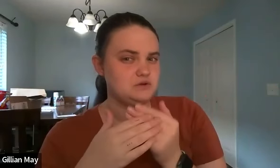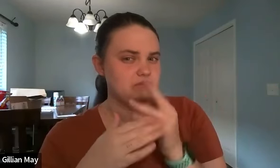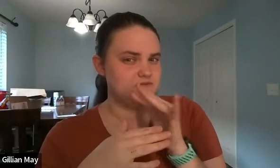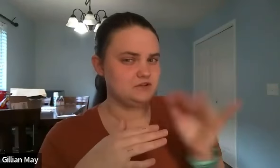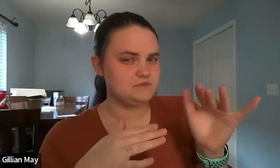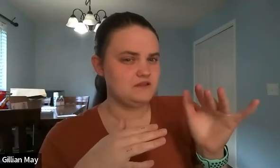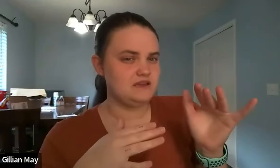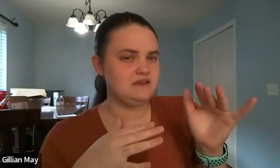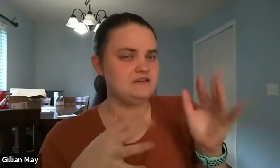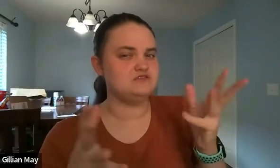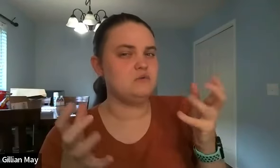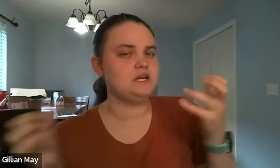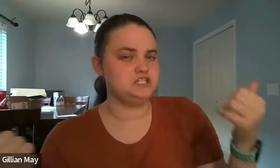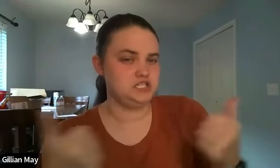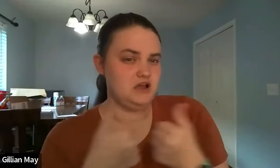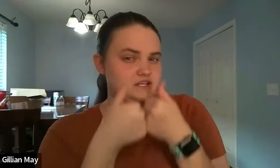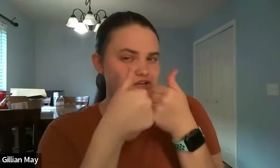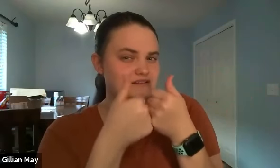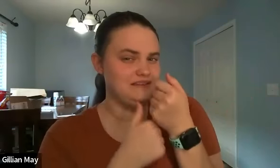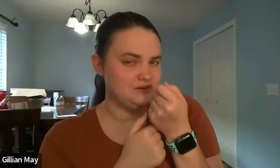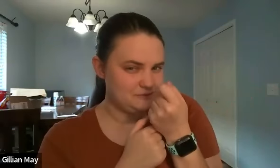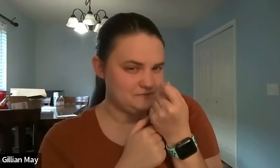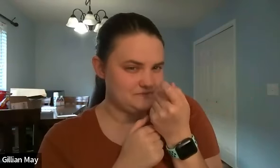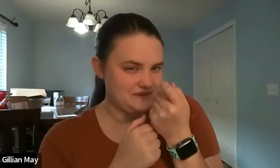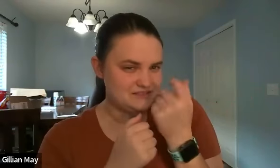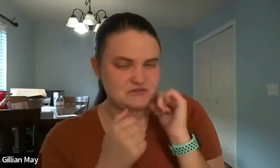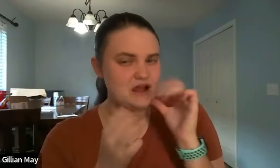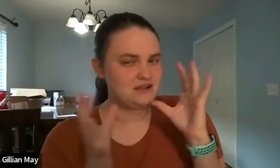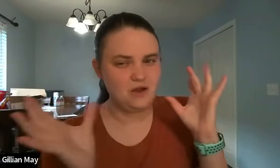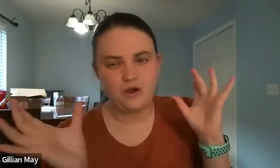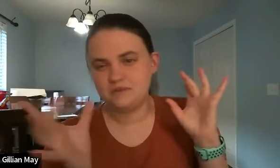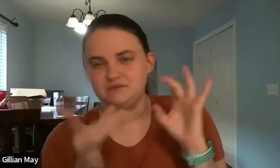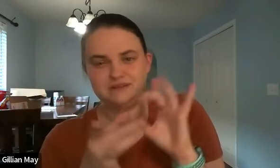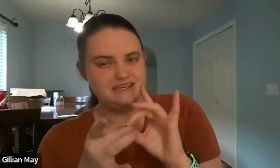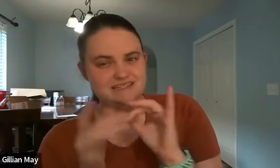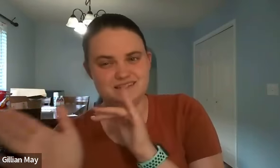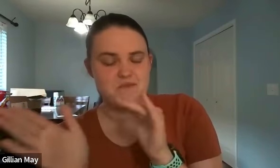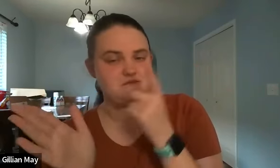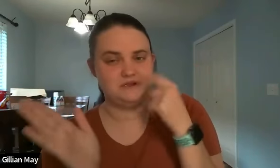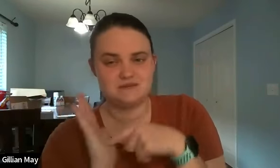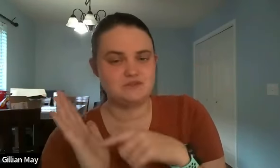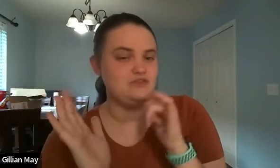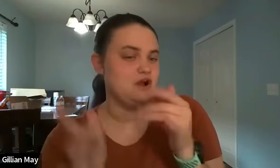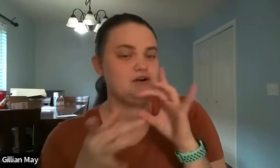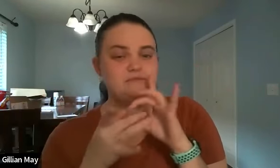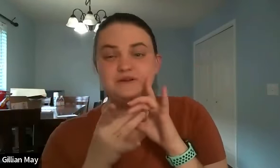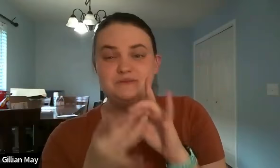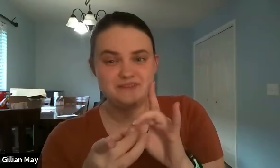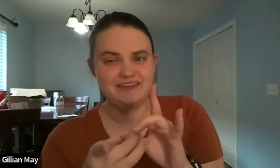with the finger spelling. So I want to challenge y'all a little. So they're not going to all be related to the same thing. For example, like they're not all going to be related